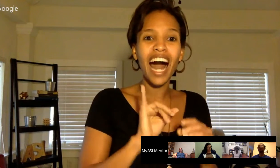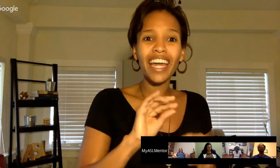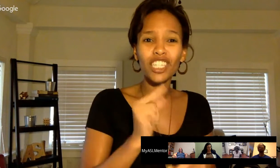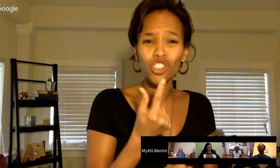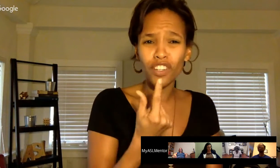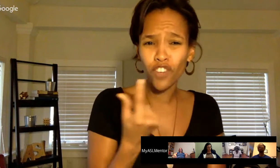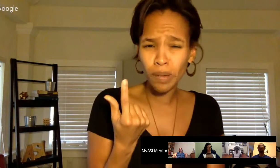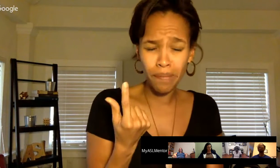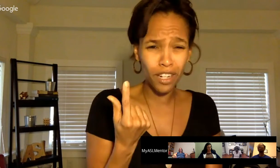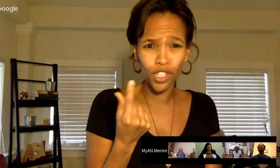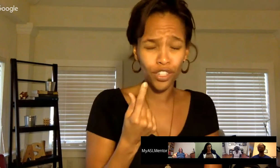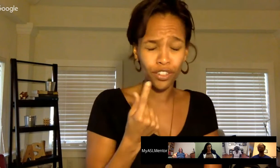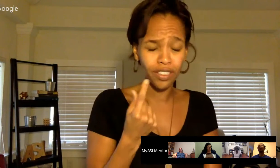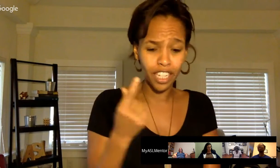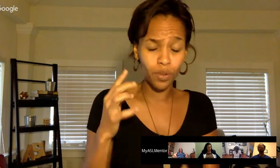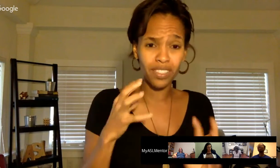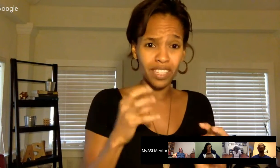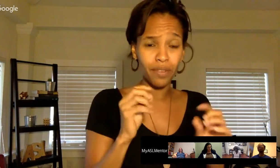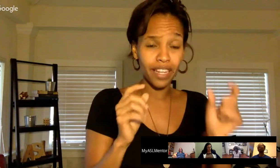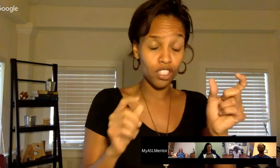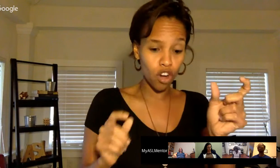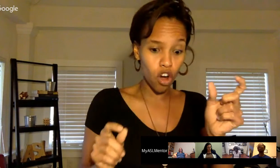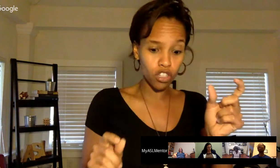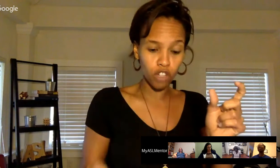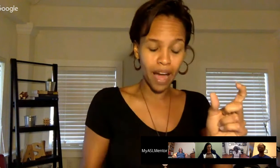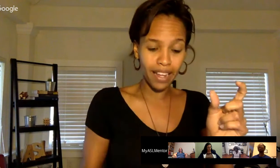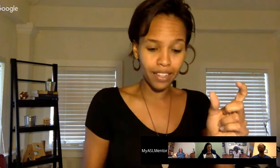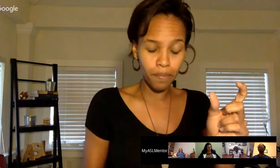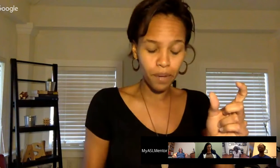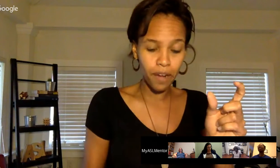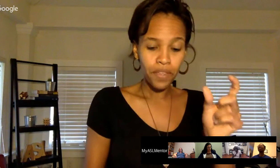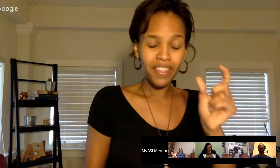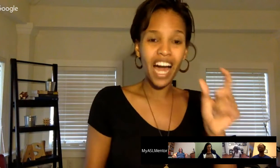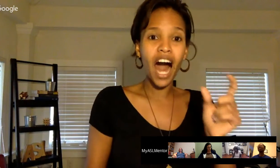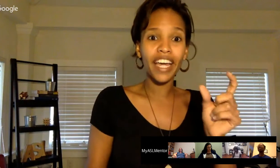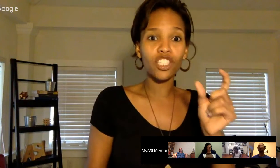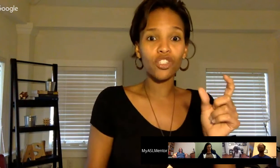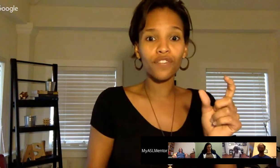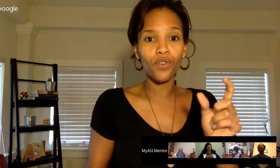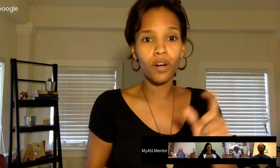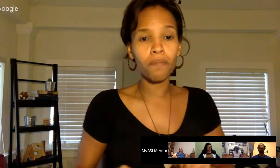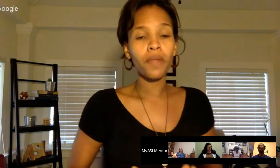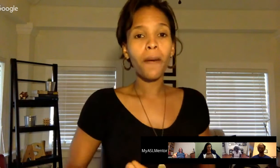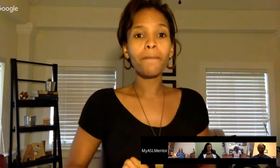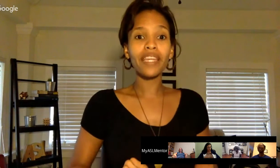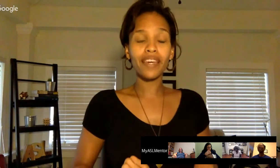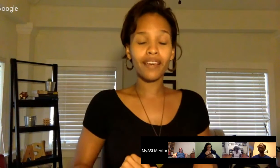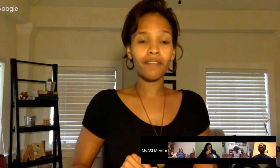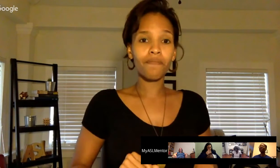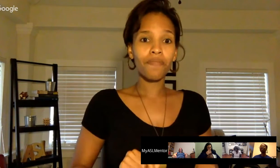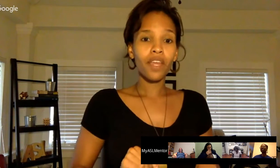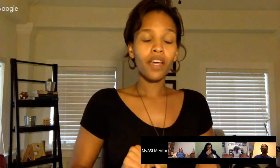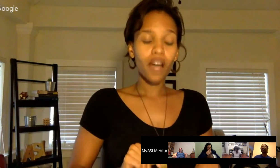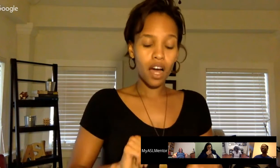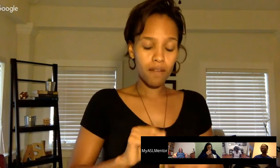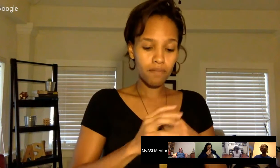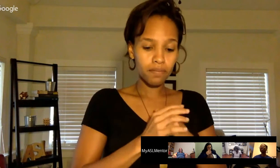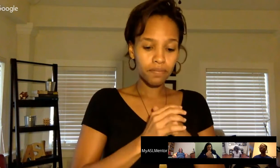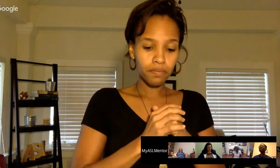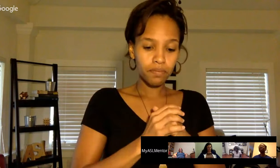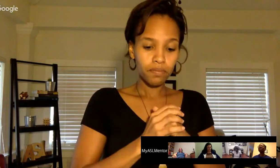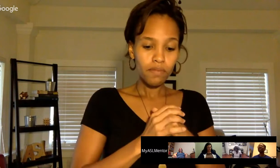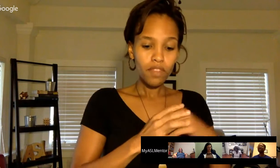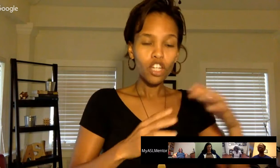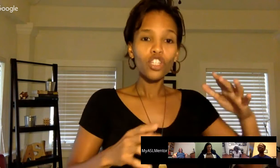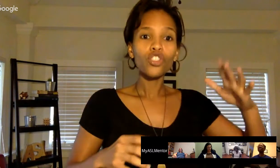the ing form. I'm not sure linguistically what that's called grammatically, but the ing form, meaning